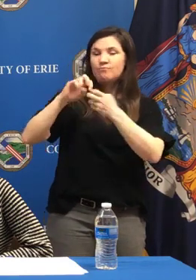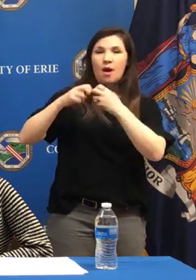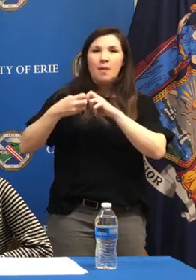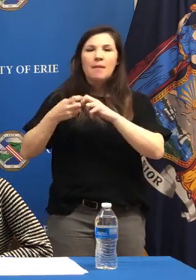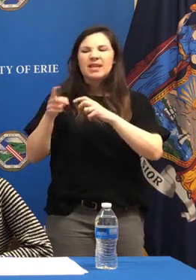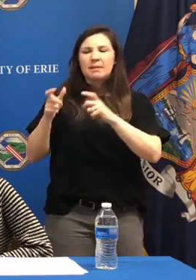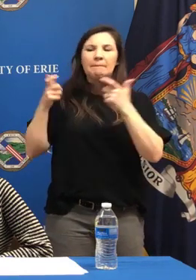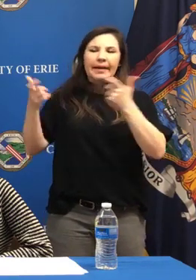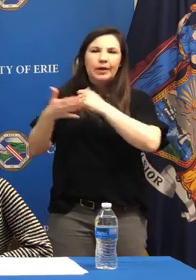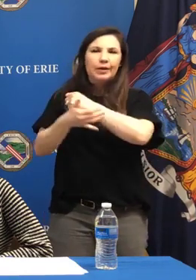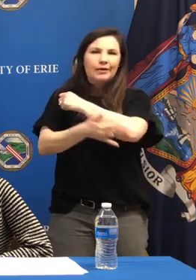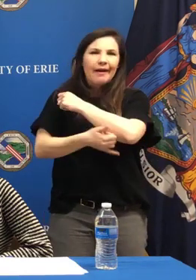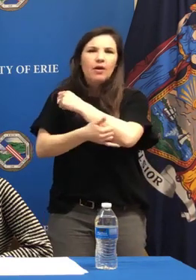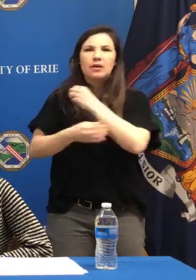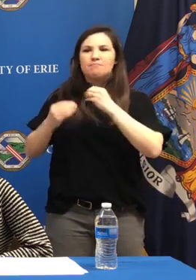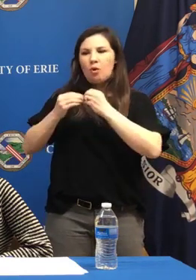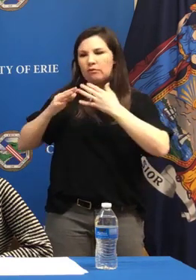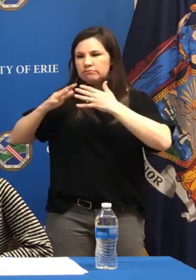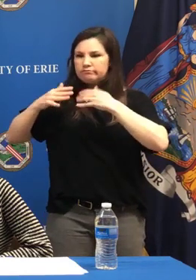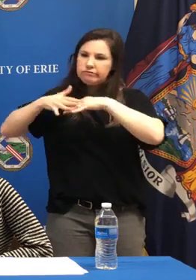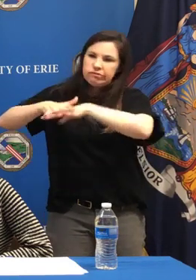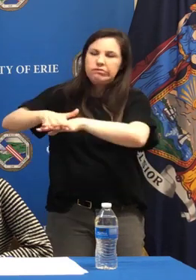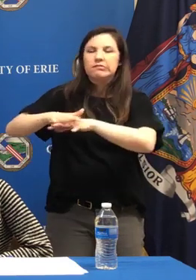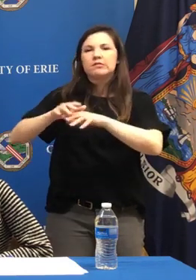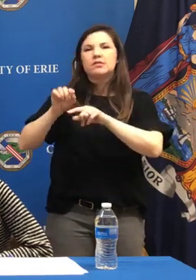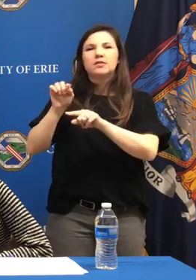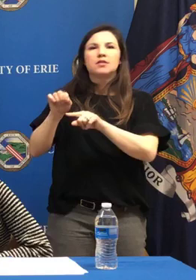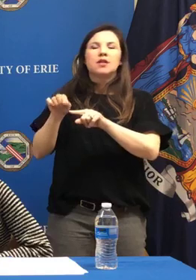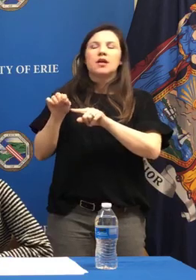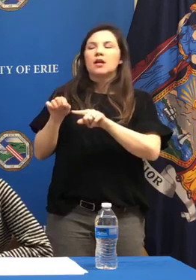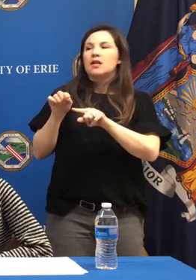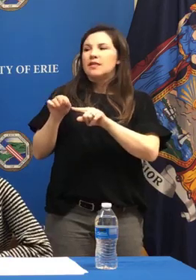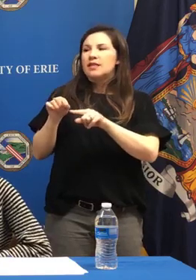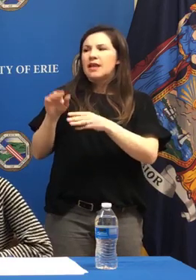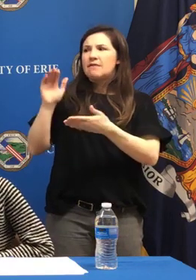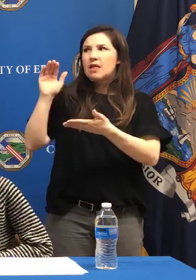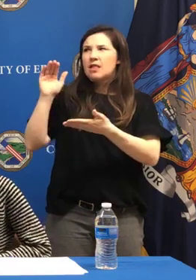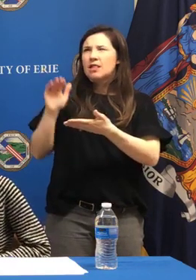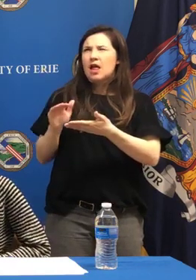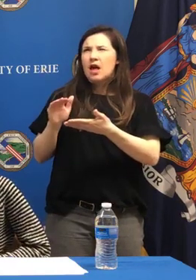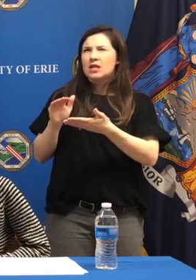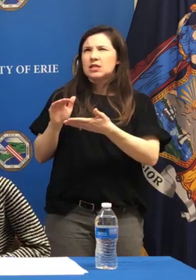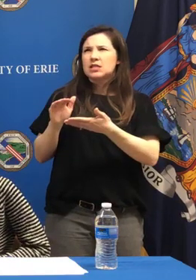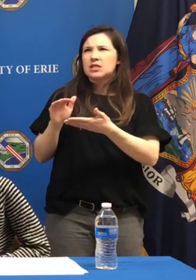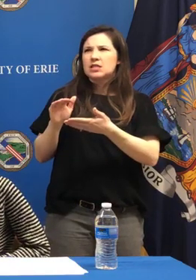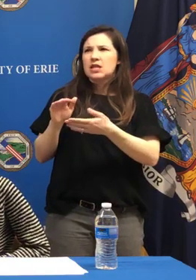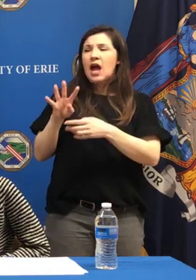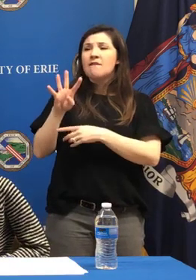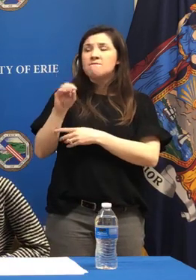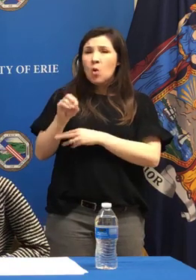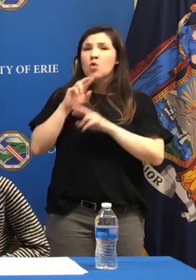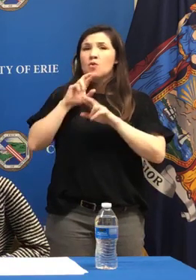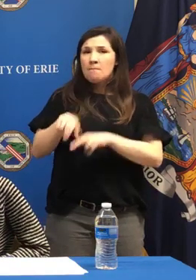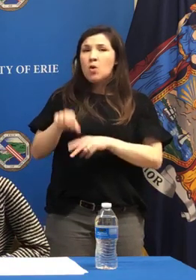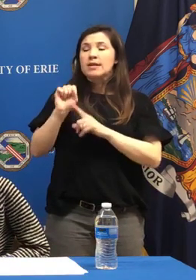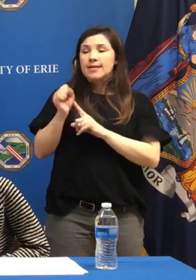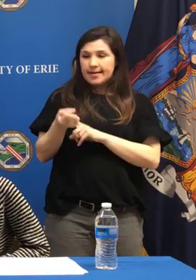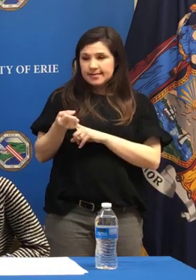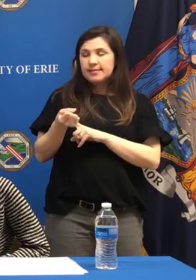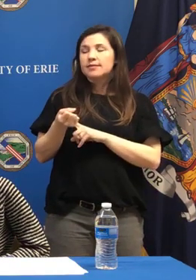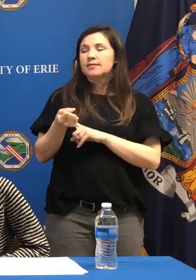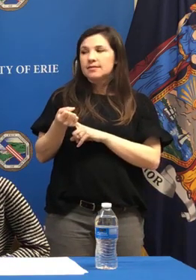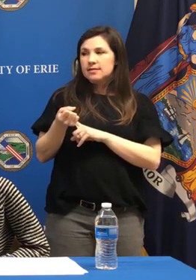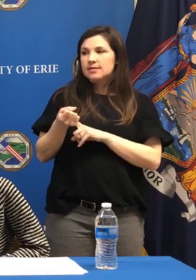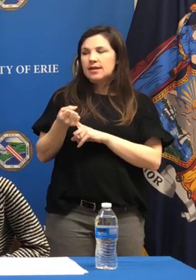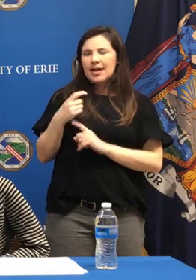densely populated people in Pittsburgh. They actually have less. Last I saw, they were at 40 reported cases, and